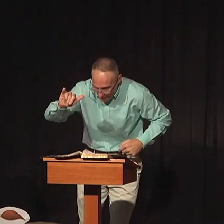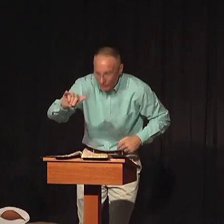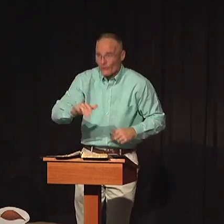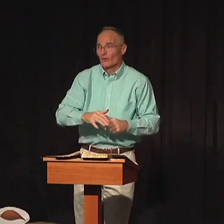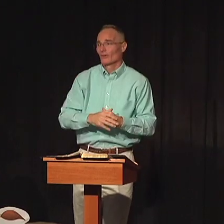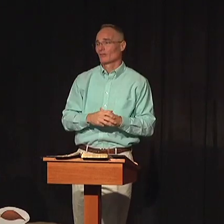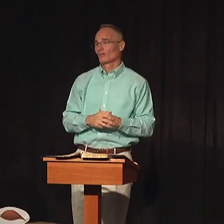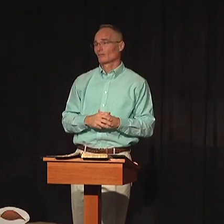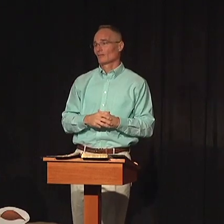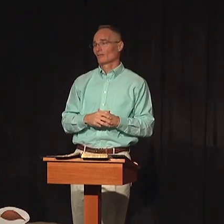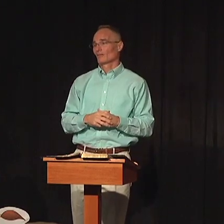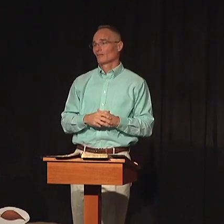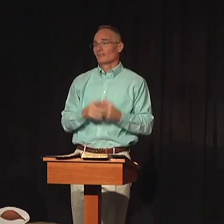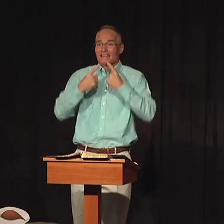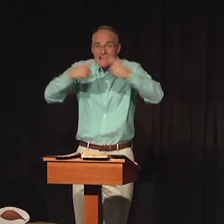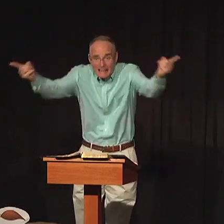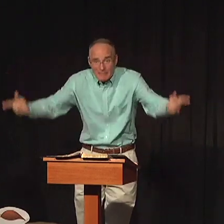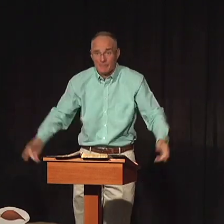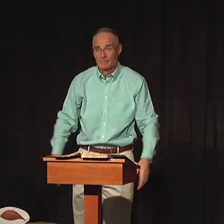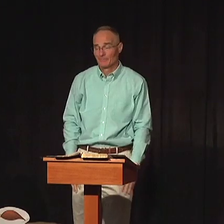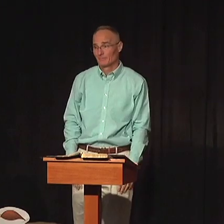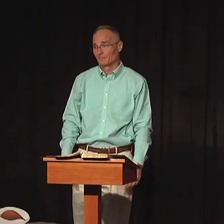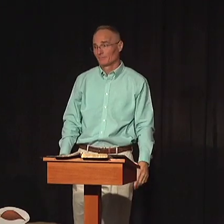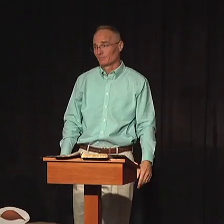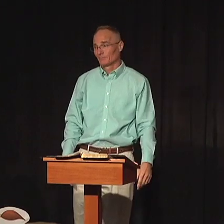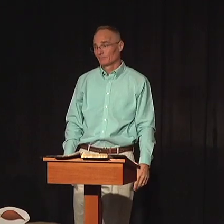changed me for eternity. Tell them.